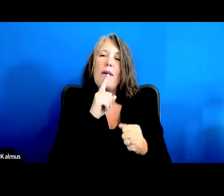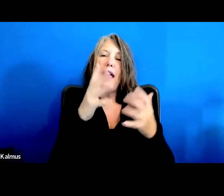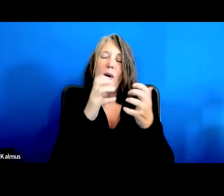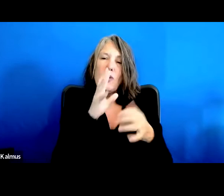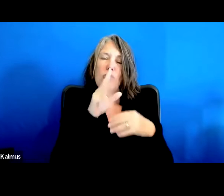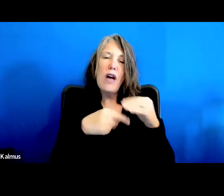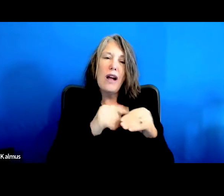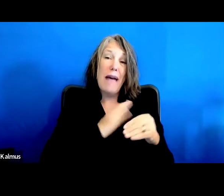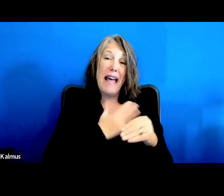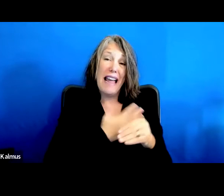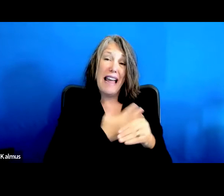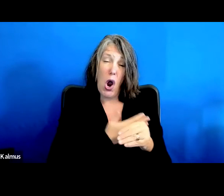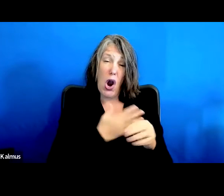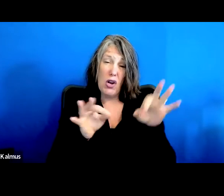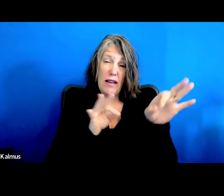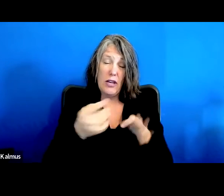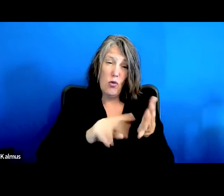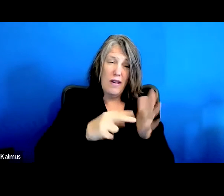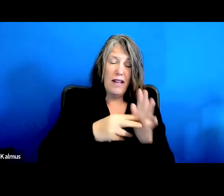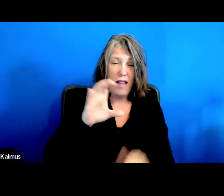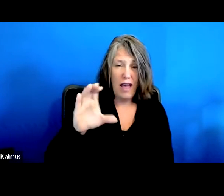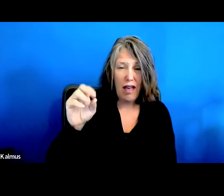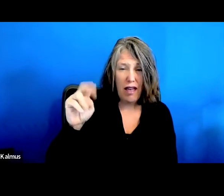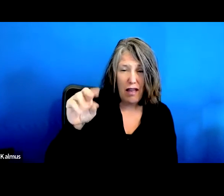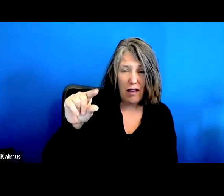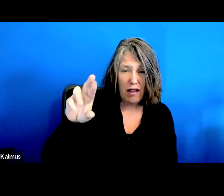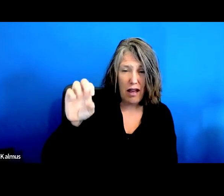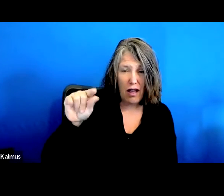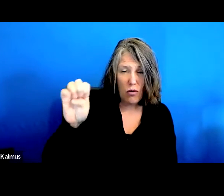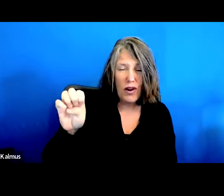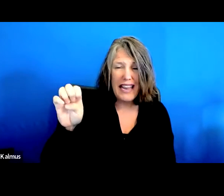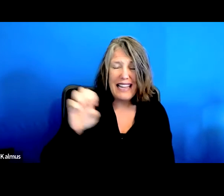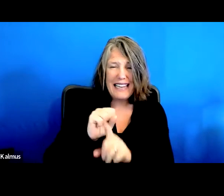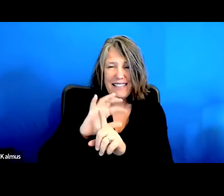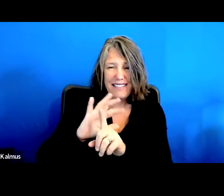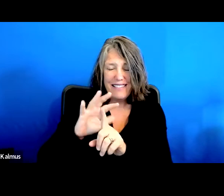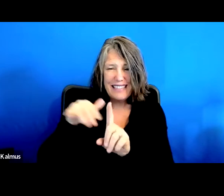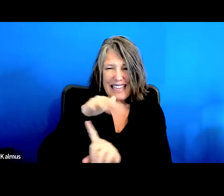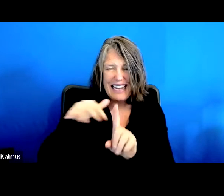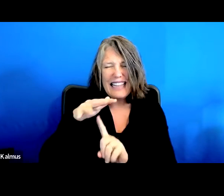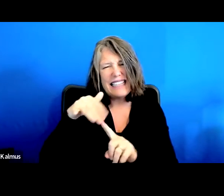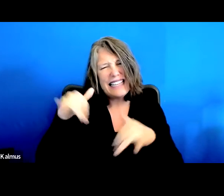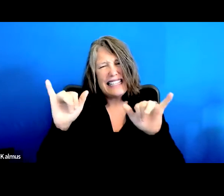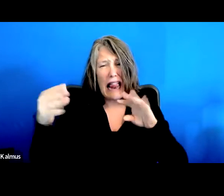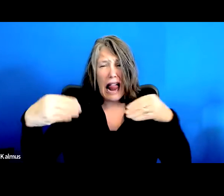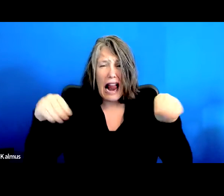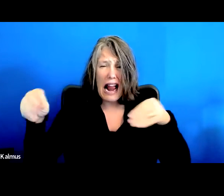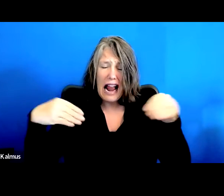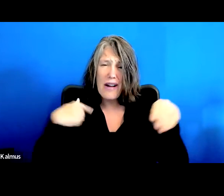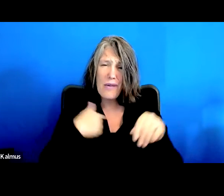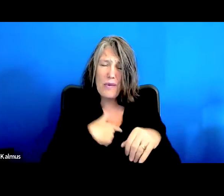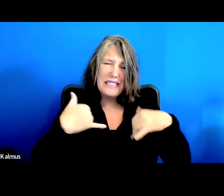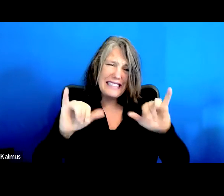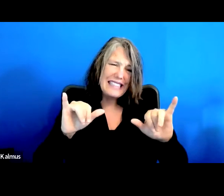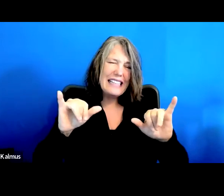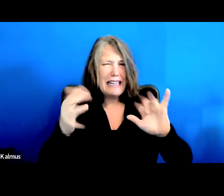our definition of congregate setting, which is still pretty loose, honestly. We are still a very loose